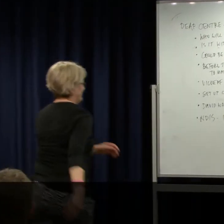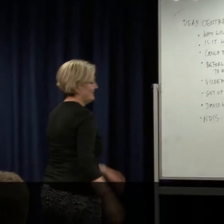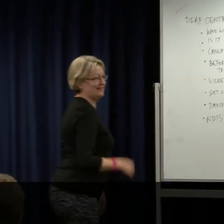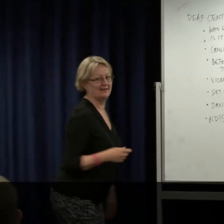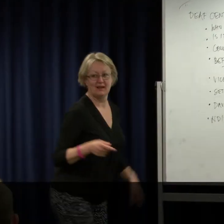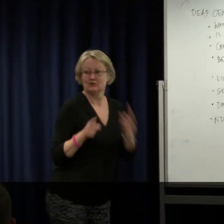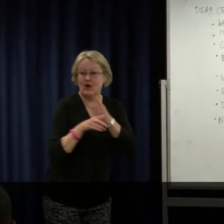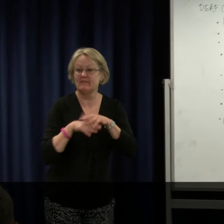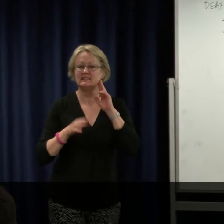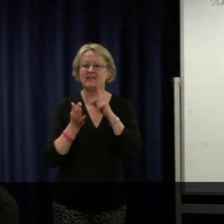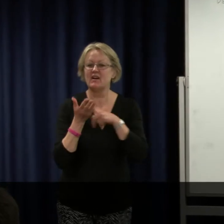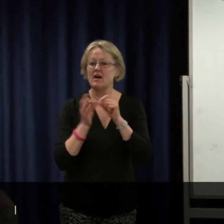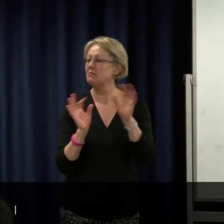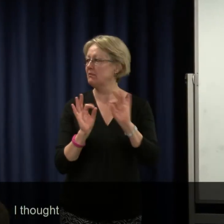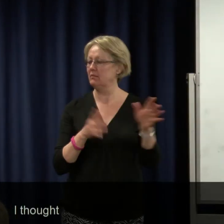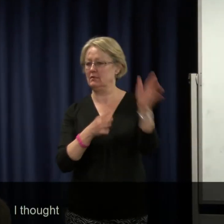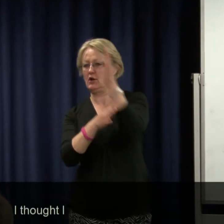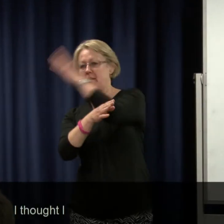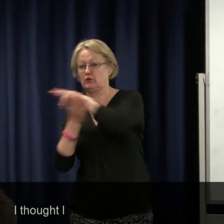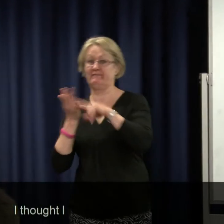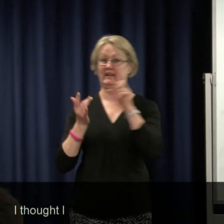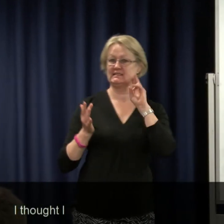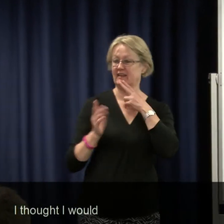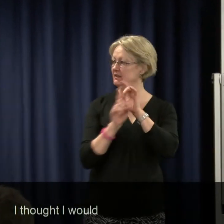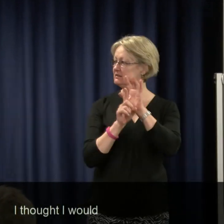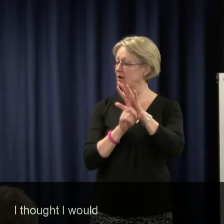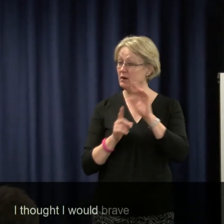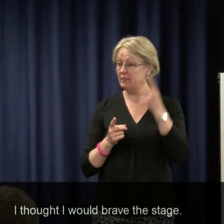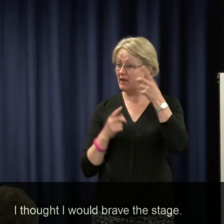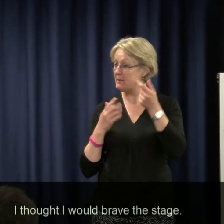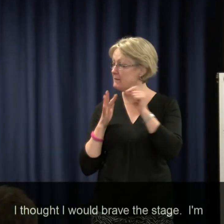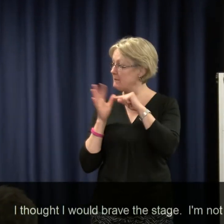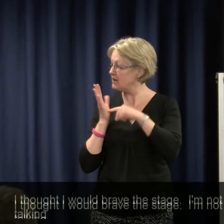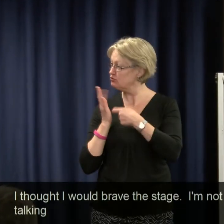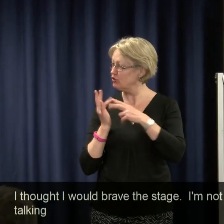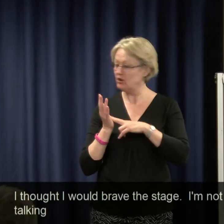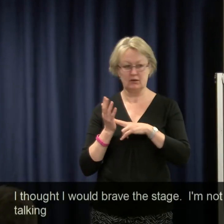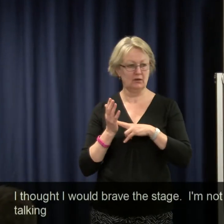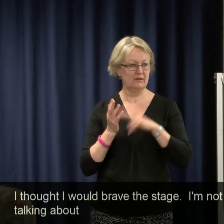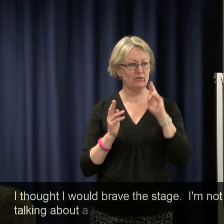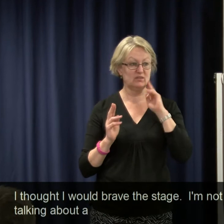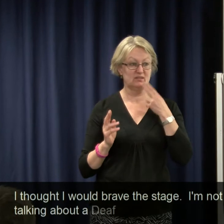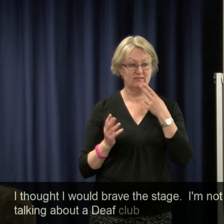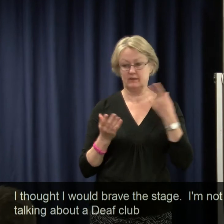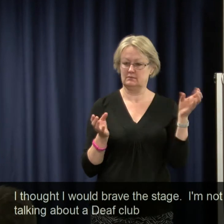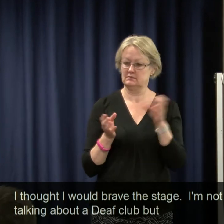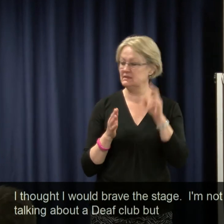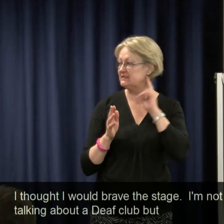Thought I'd brave the stage. I'm not talking about a deaf club, I'm going back to Vicdeaf itself. I think to a patron for the